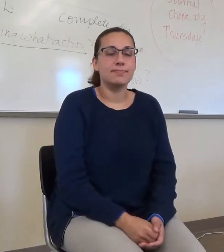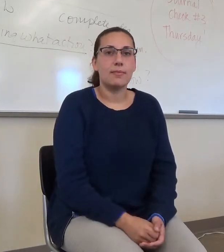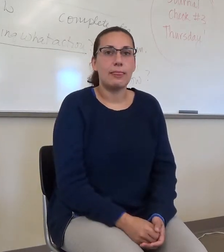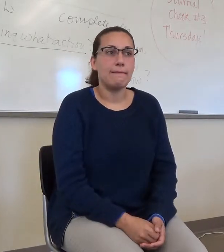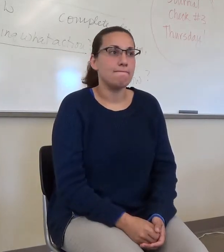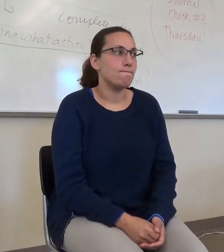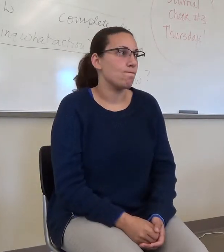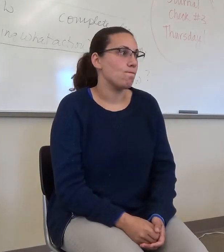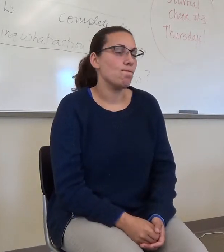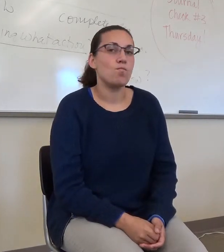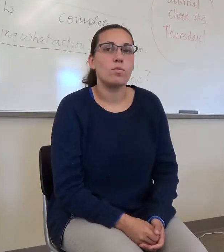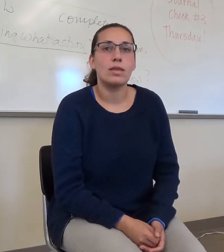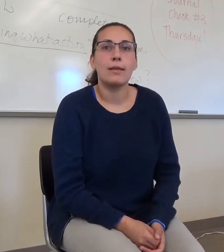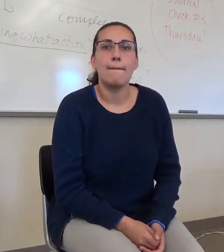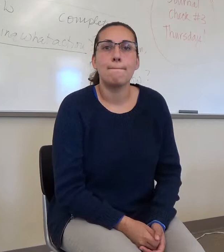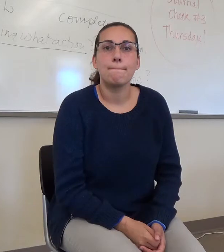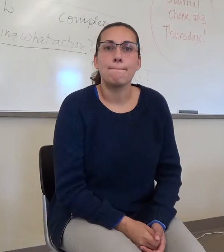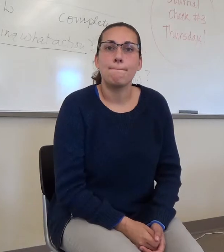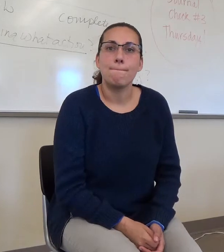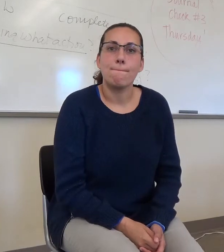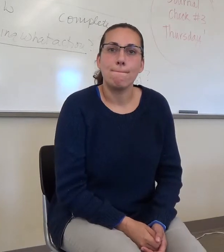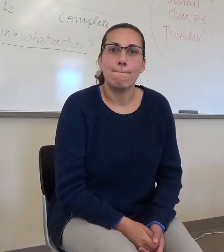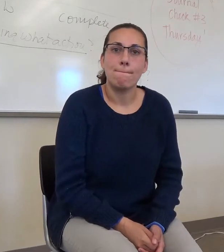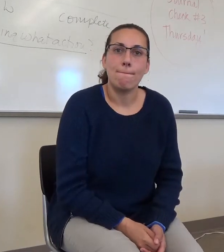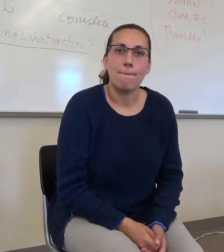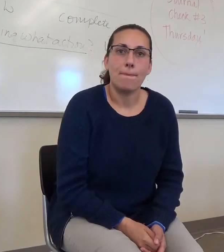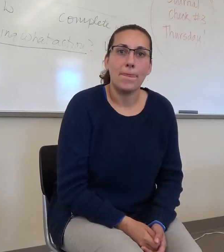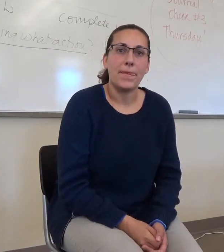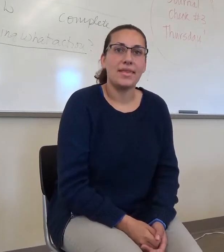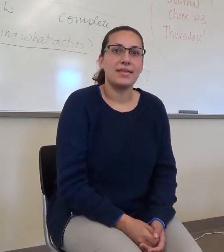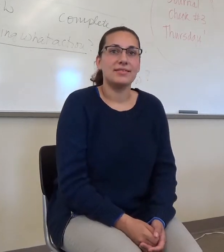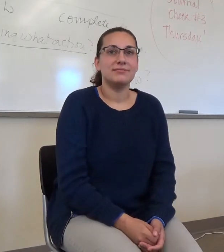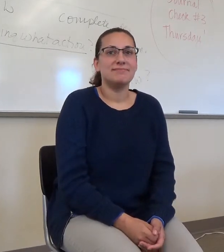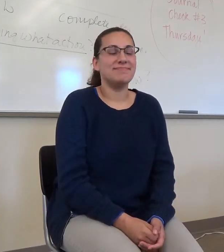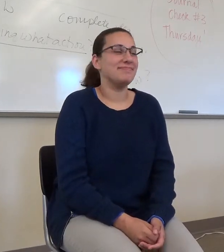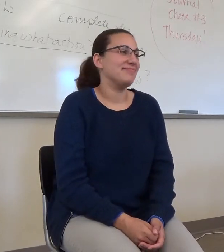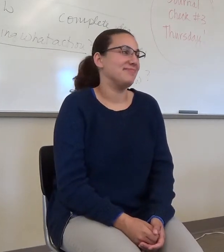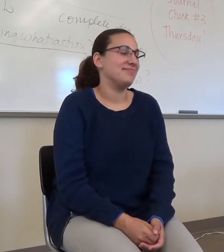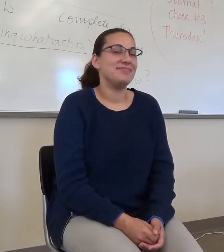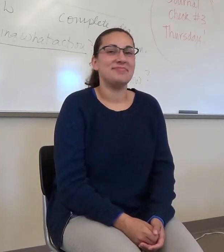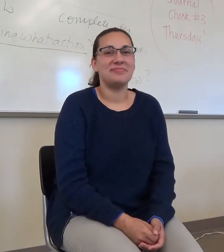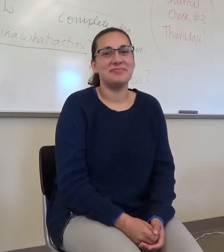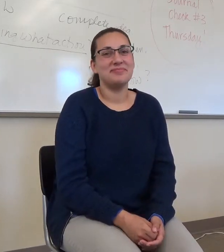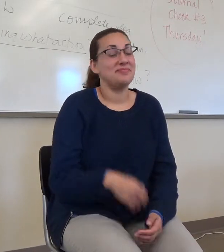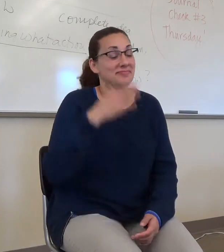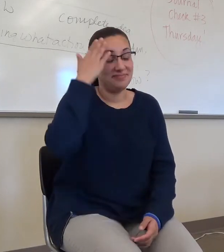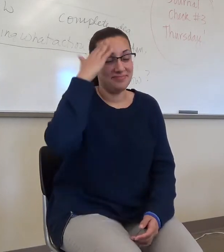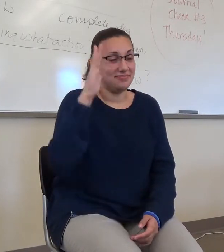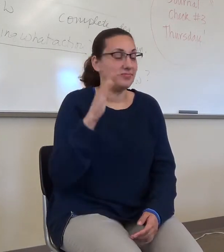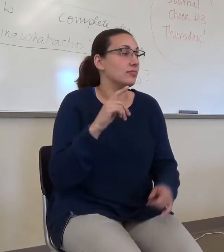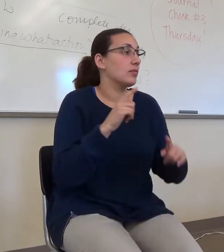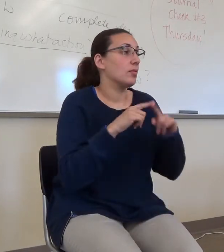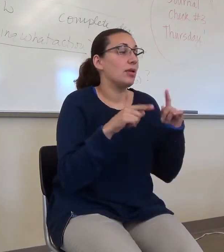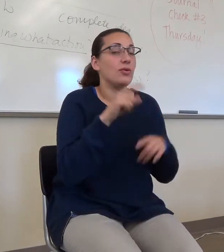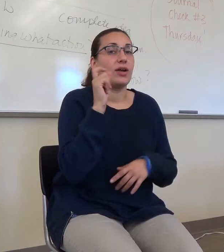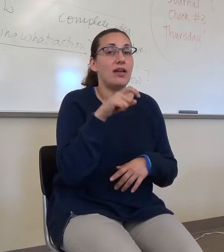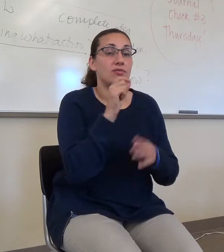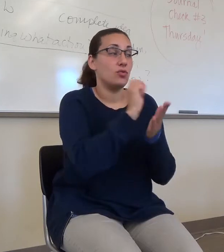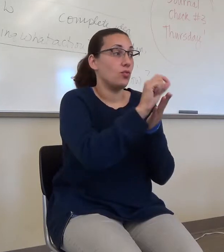keep in mind the difference between the main idea and a summary. Now, if you had to write a summary of